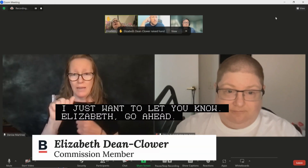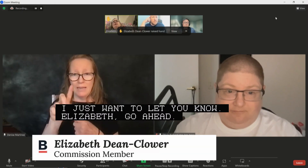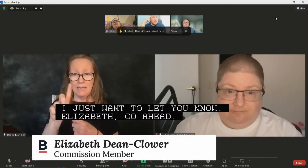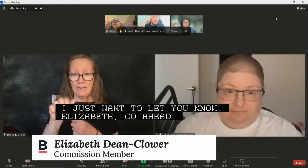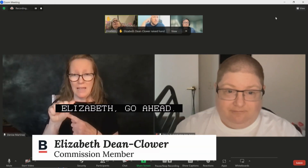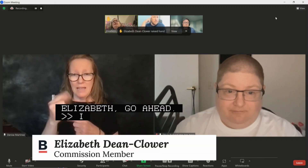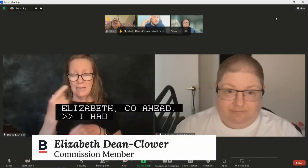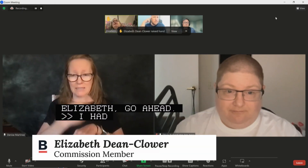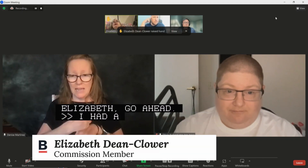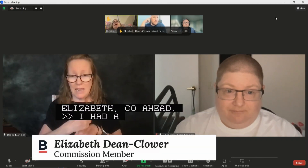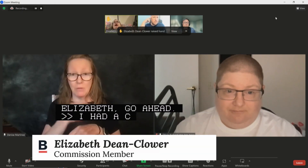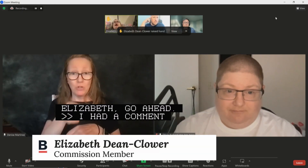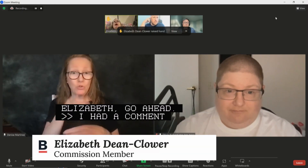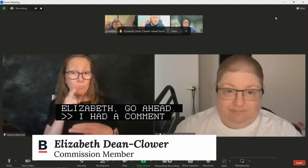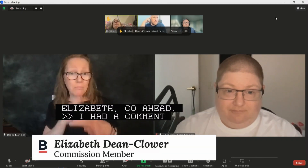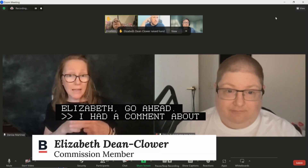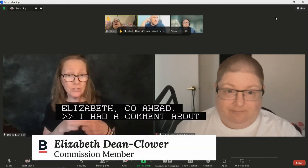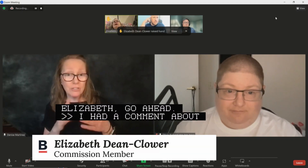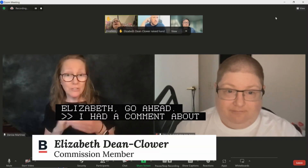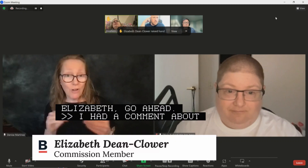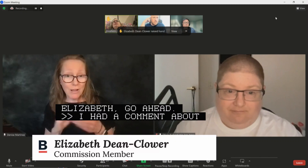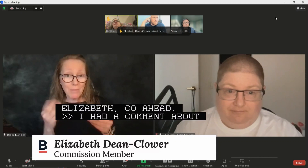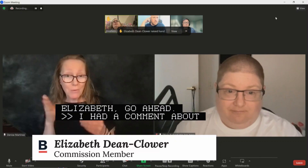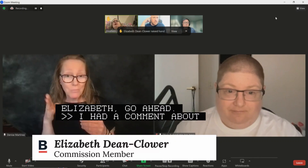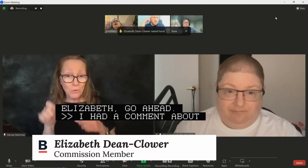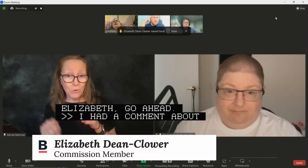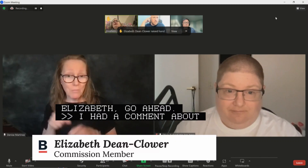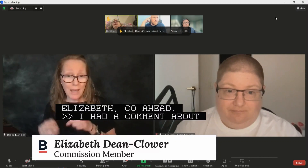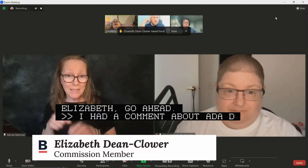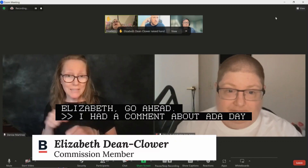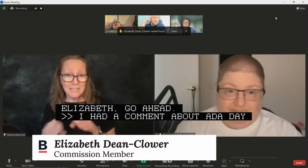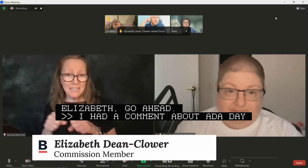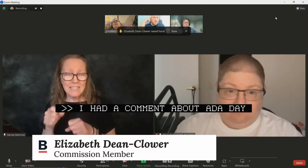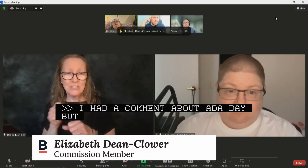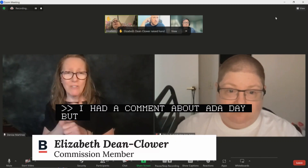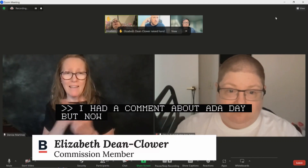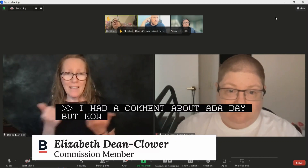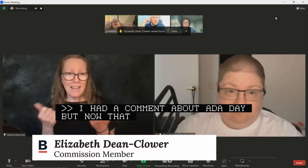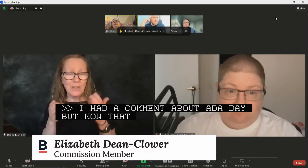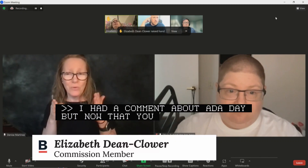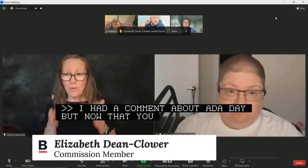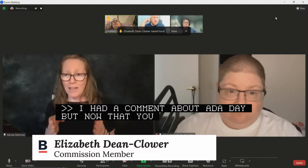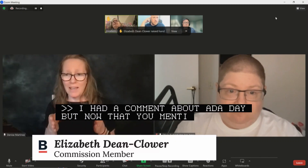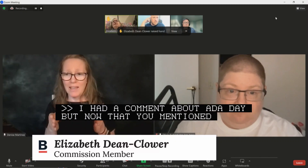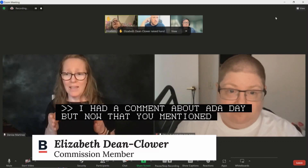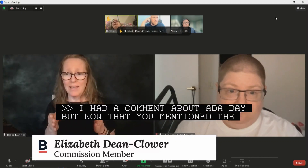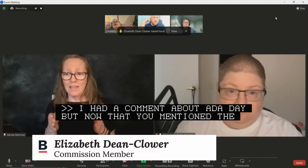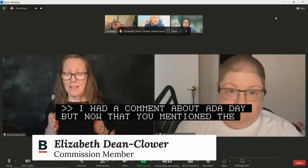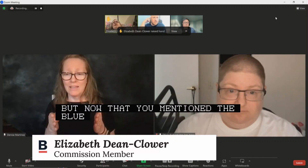mentioned about the blue bikes, is there some way that people,